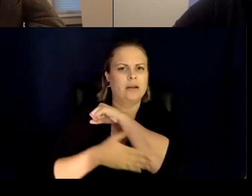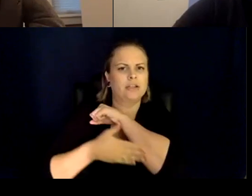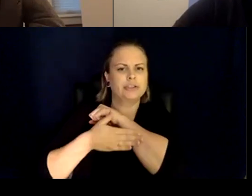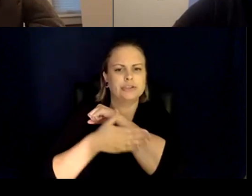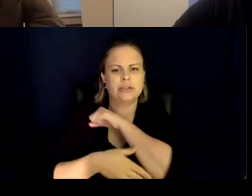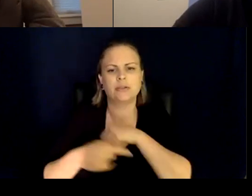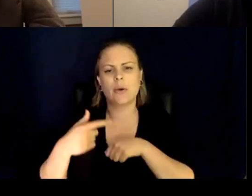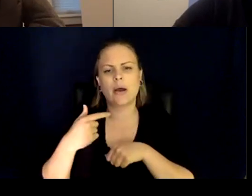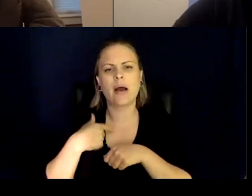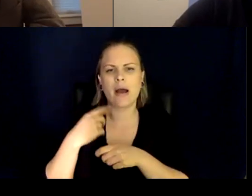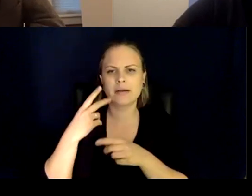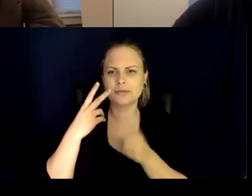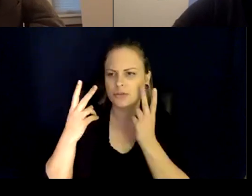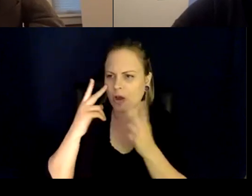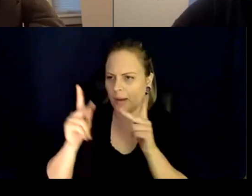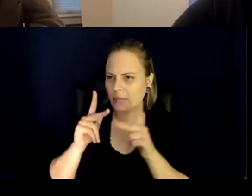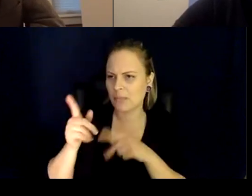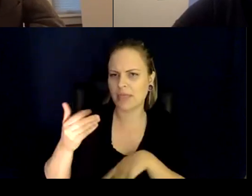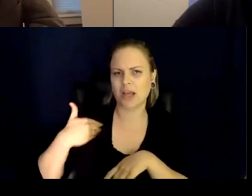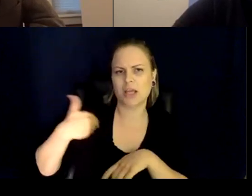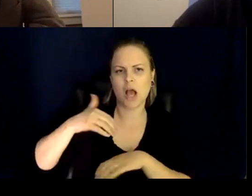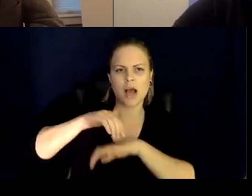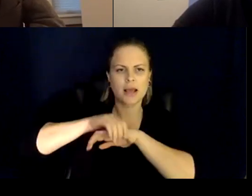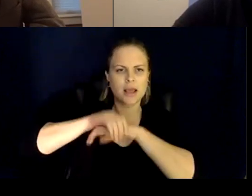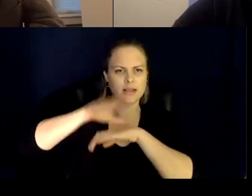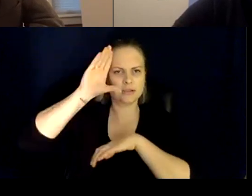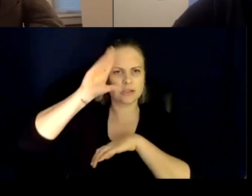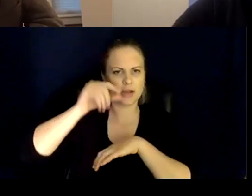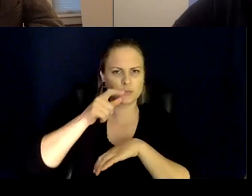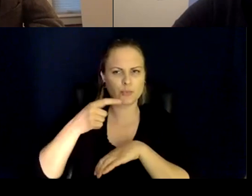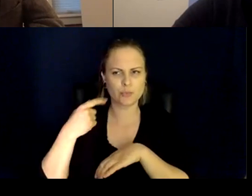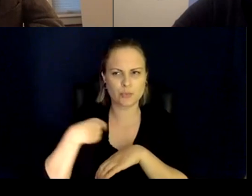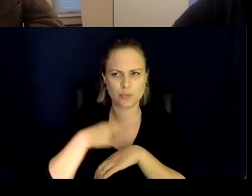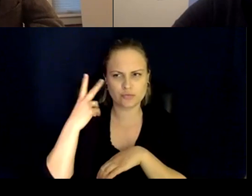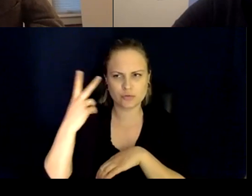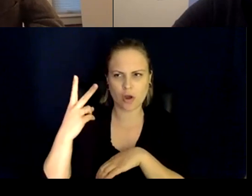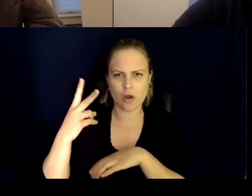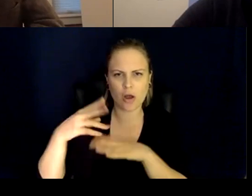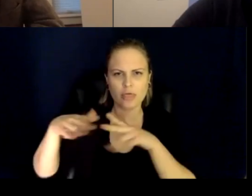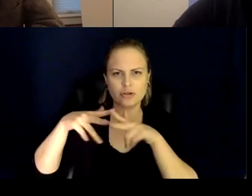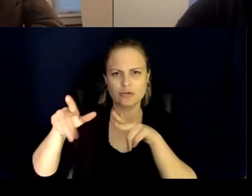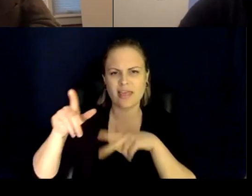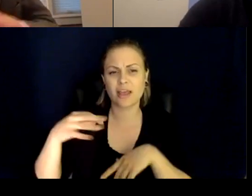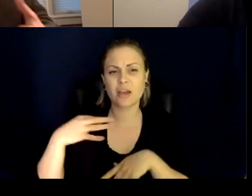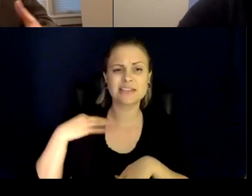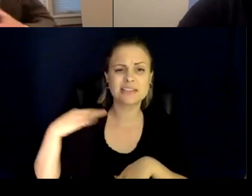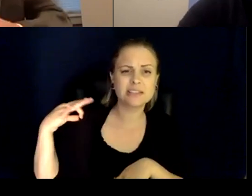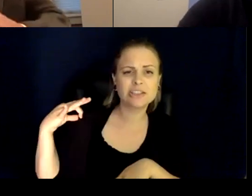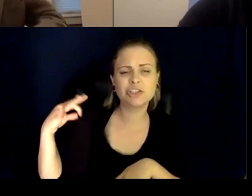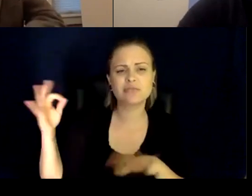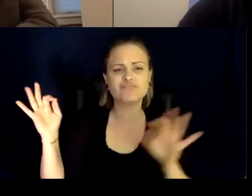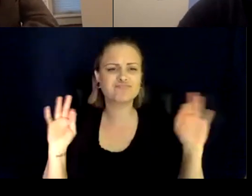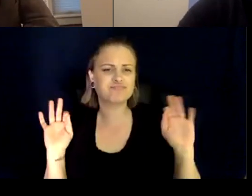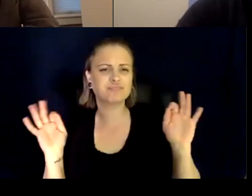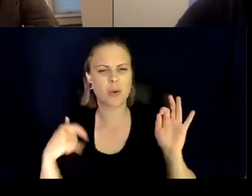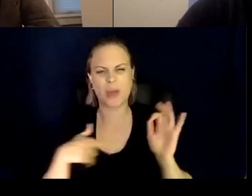there young English guys who we had seen on the trail a little bit lower, and they were in t-shirts, and here we had Gore-Tex